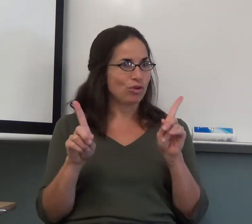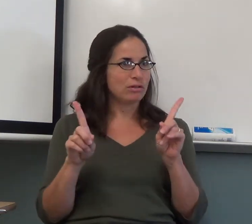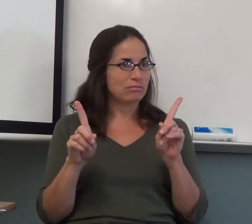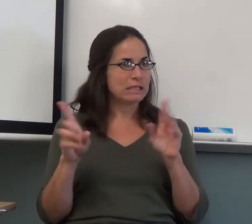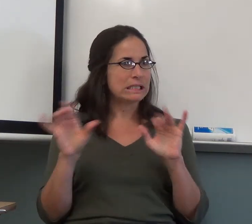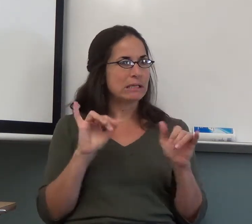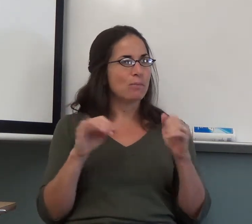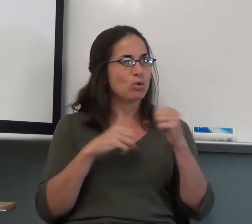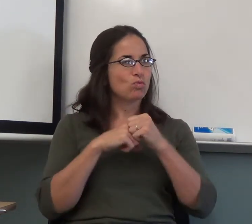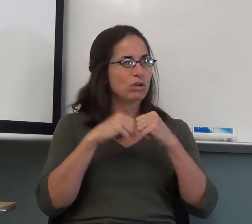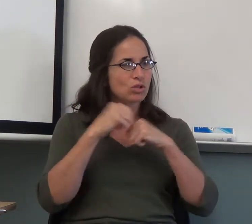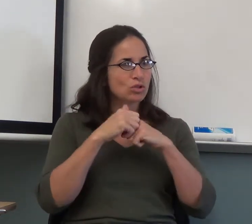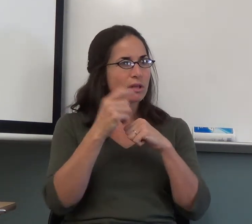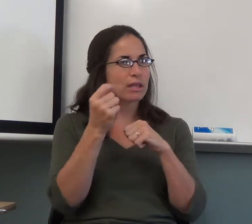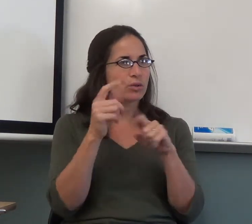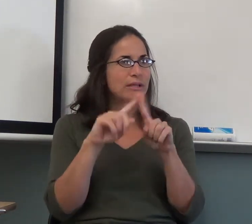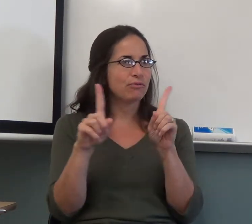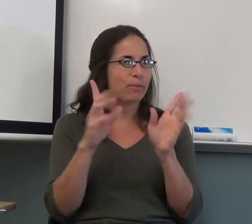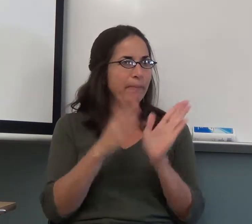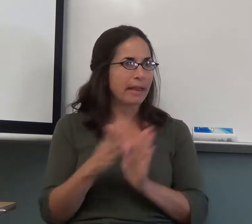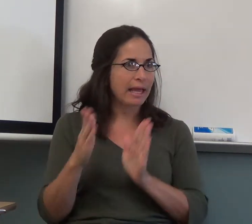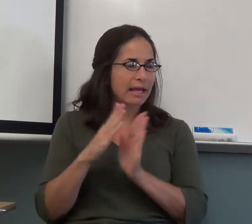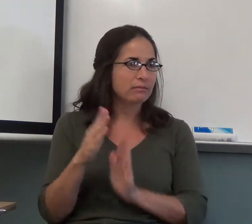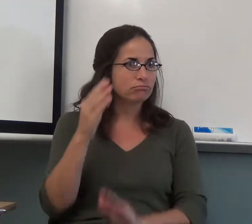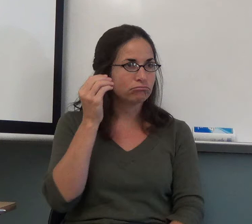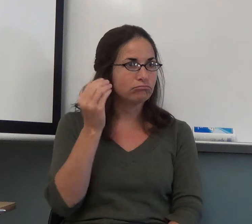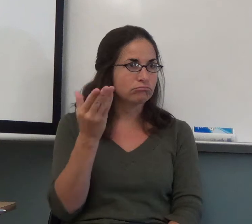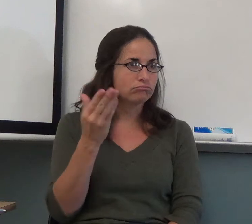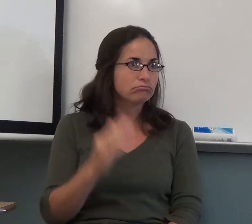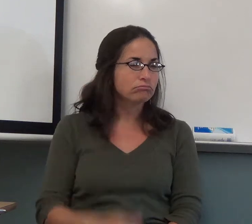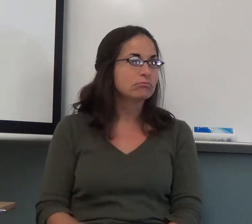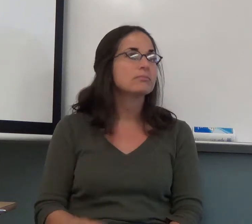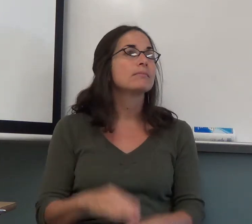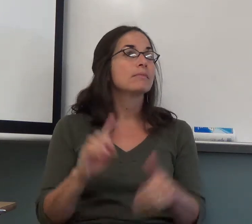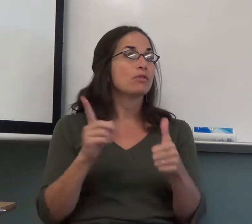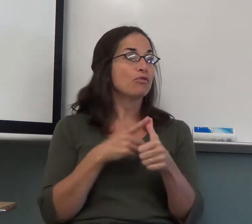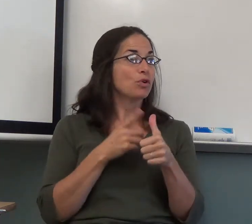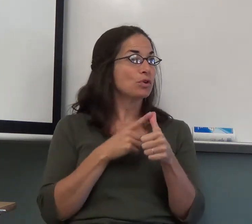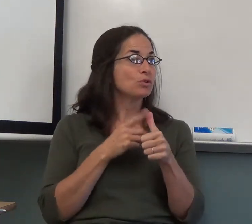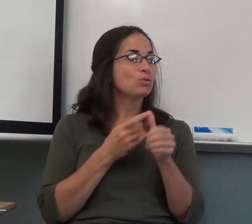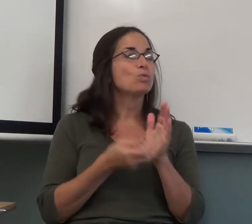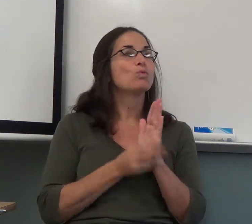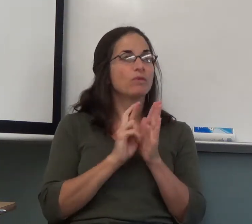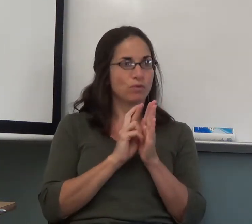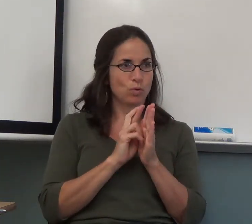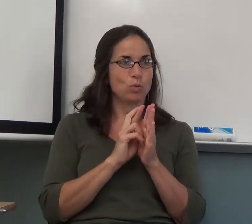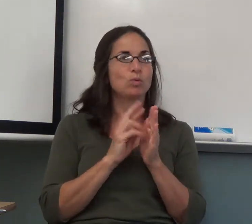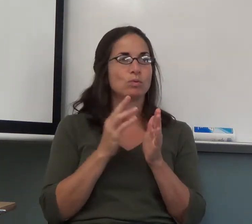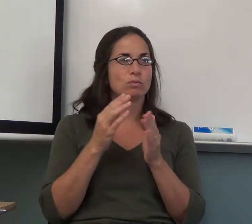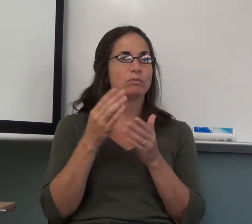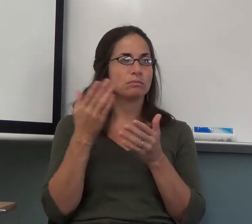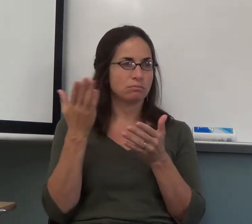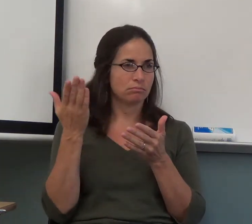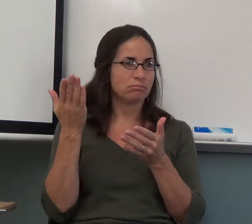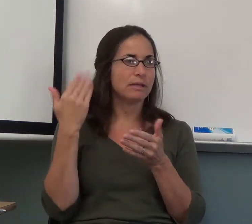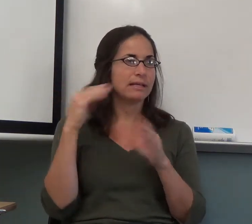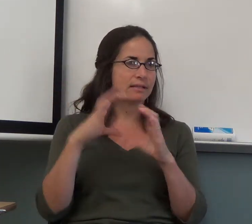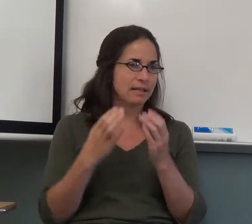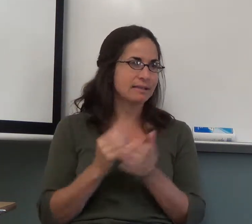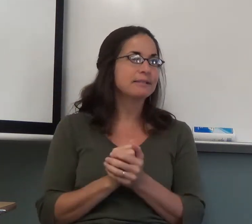but a little bit different. I want to start out by reviewing what we did last class. So